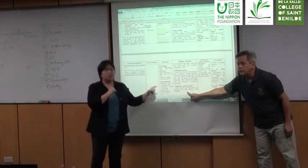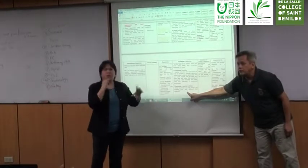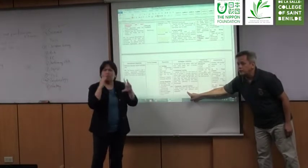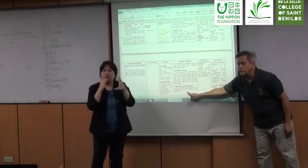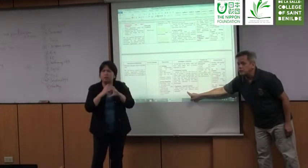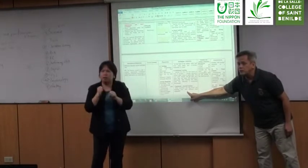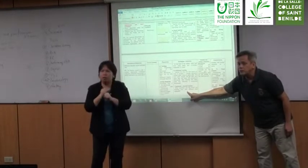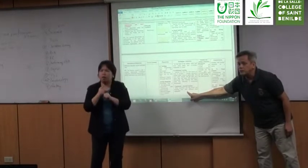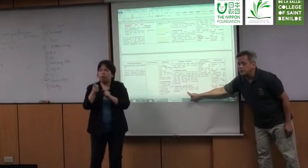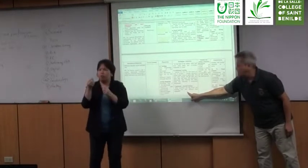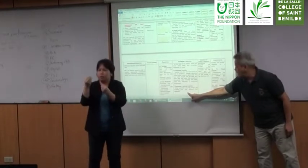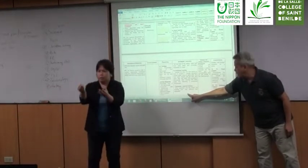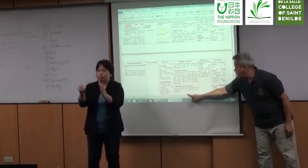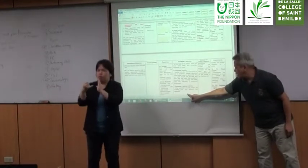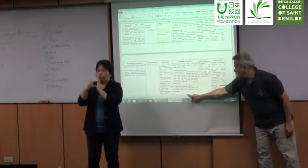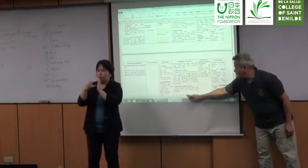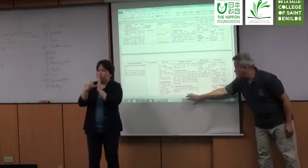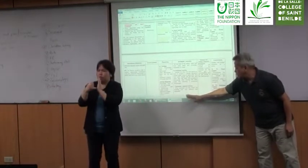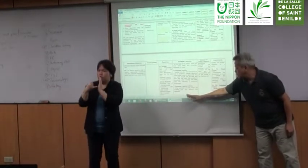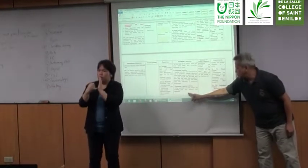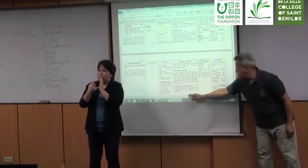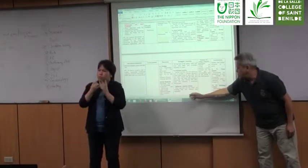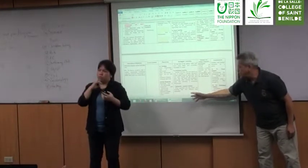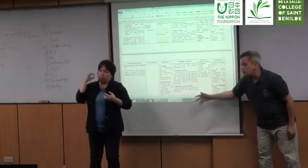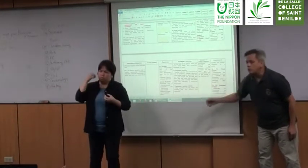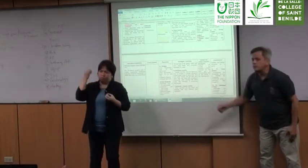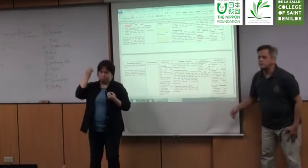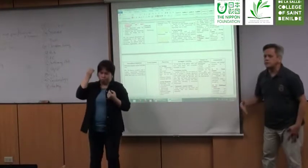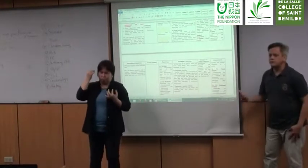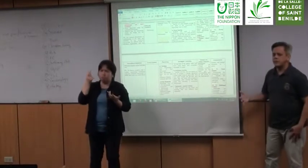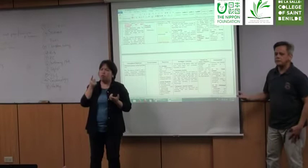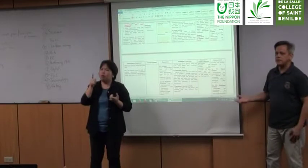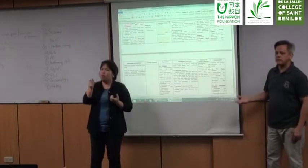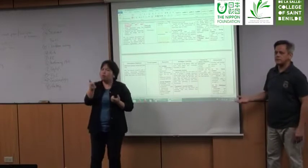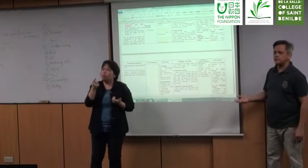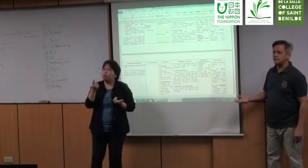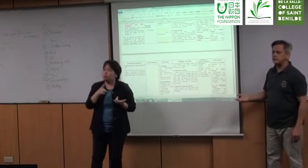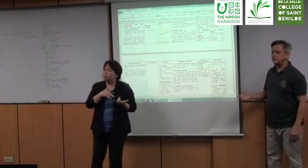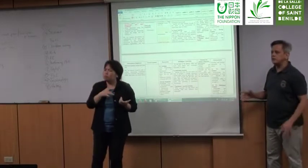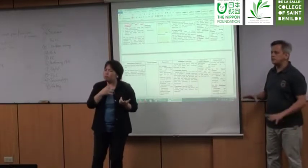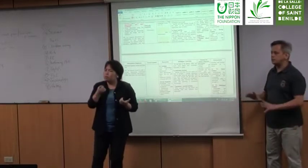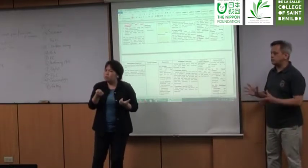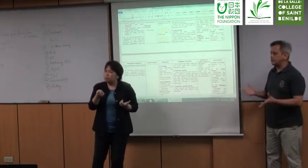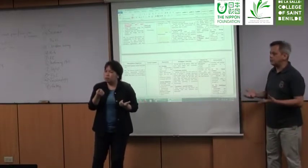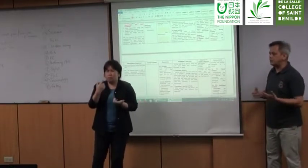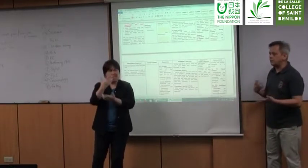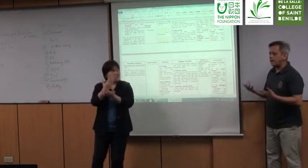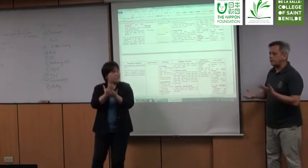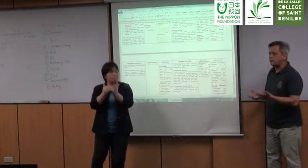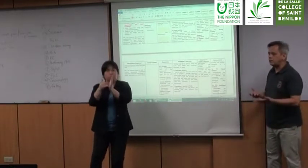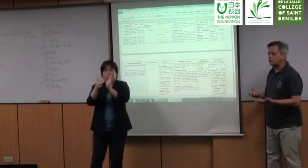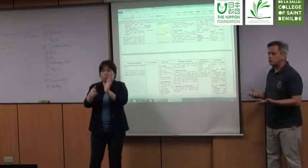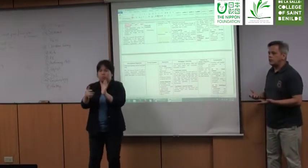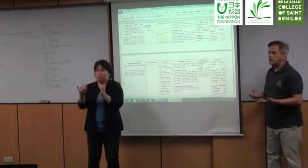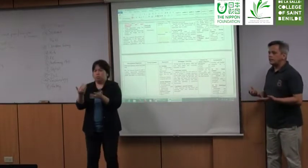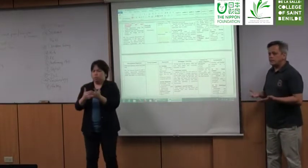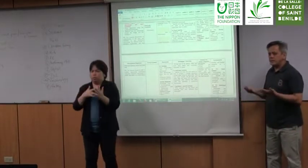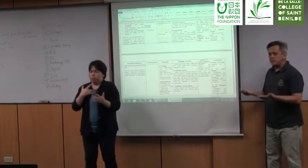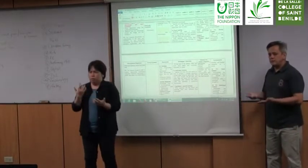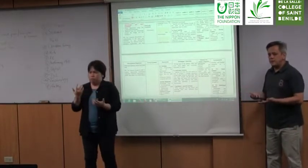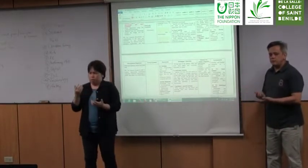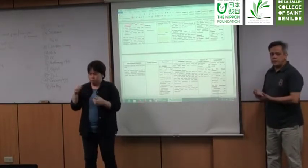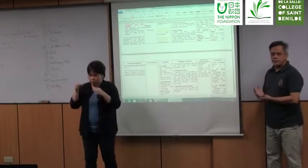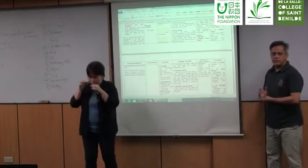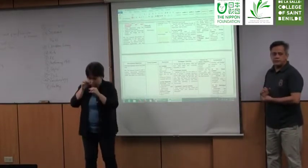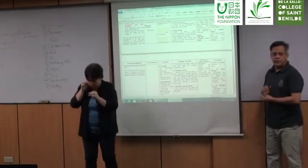writing or reflection paper. What surprised you the most? Sometimes there are some students that will be surprised at what happened to the